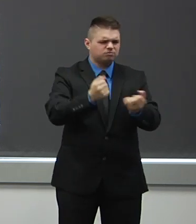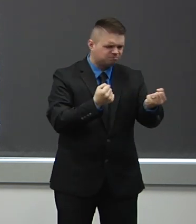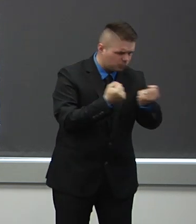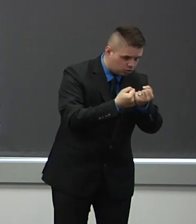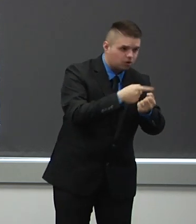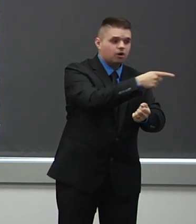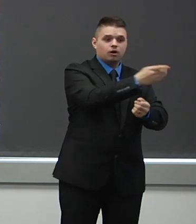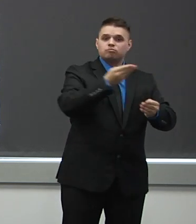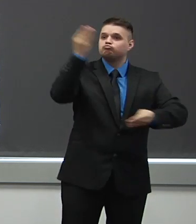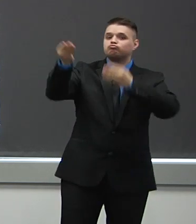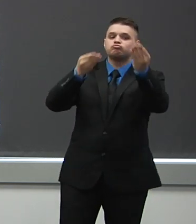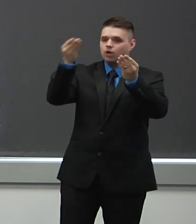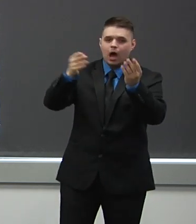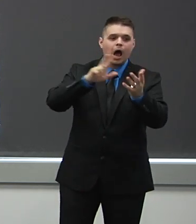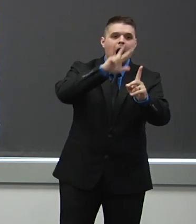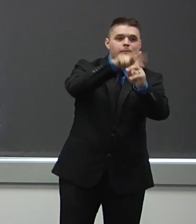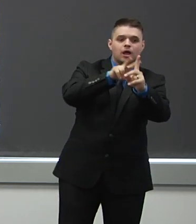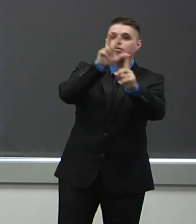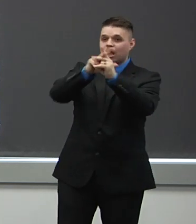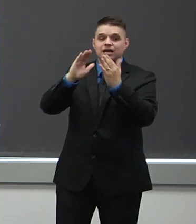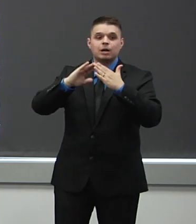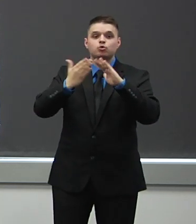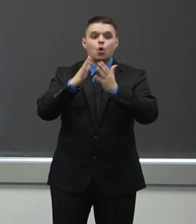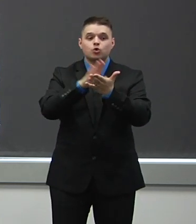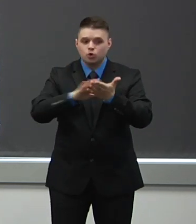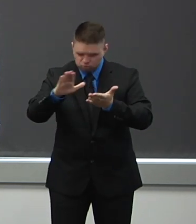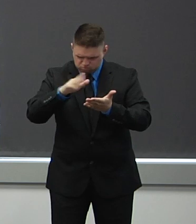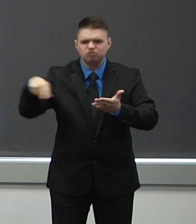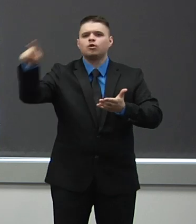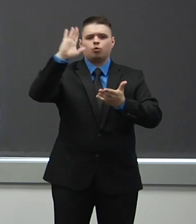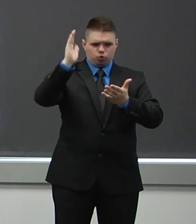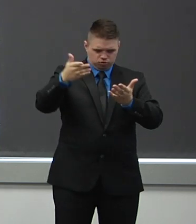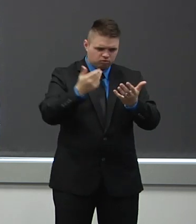you're headed next. They want to support you on your path to graduation.